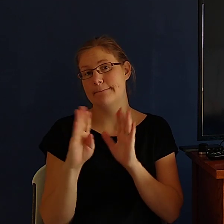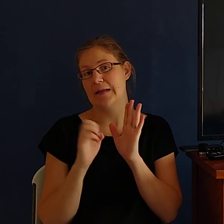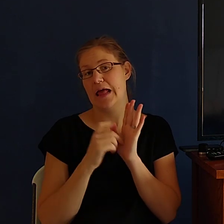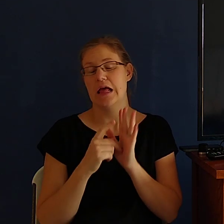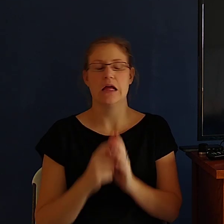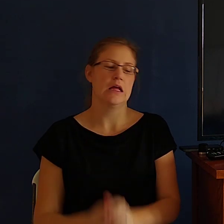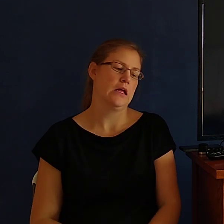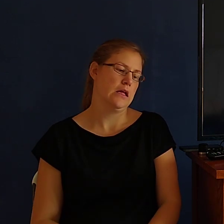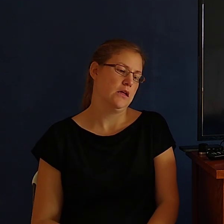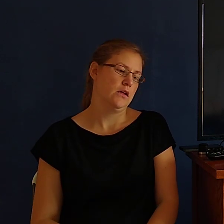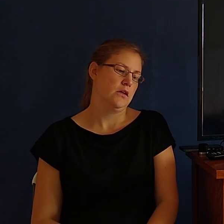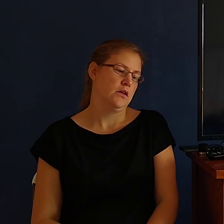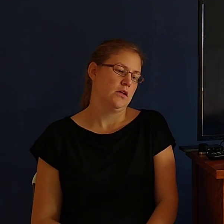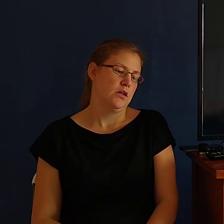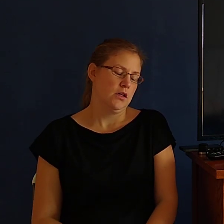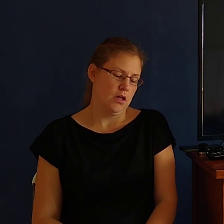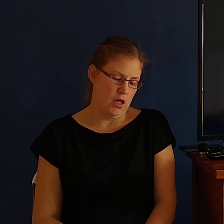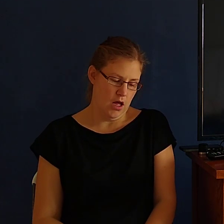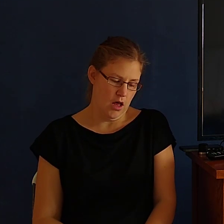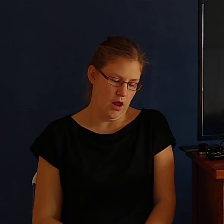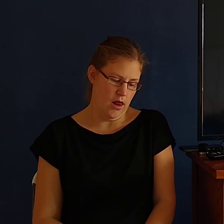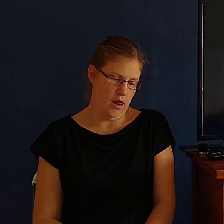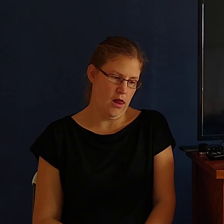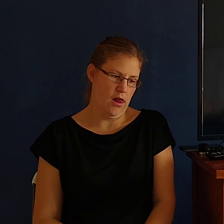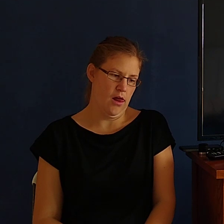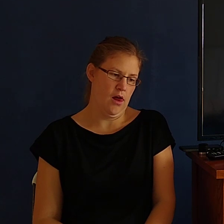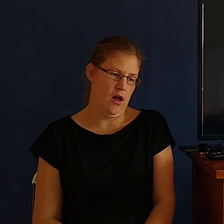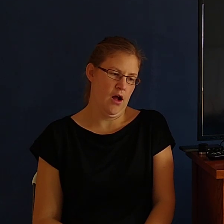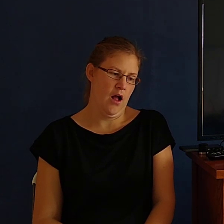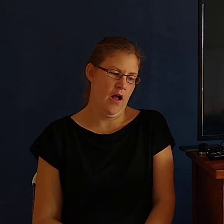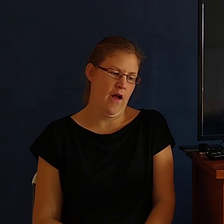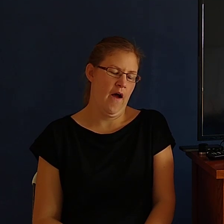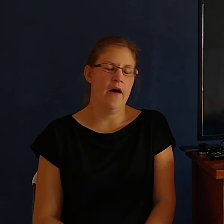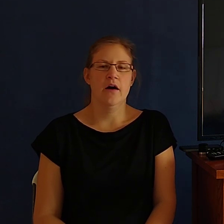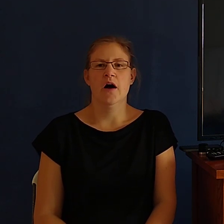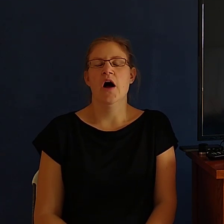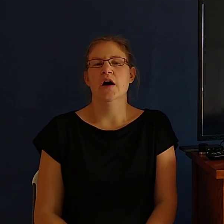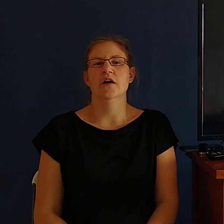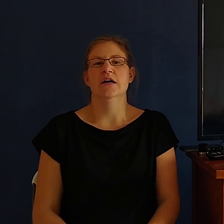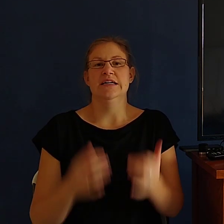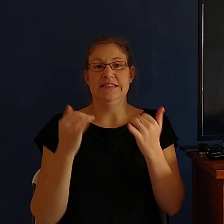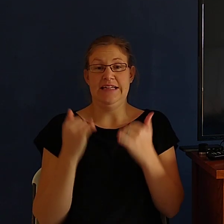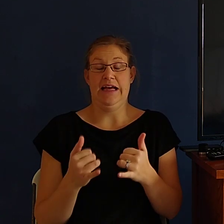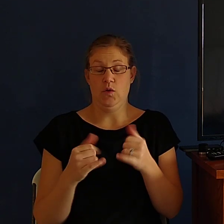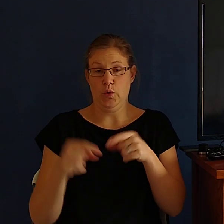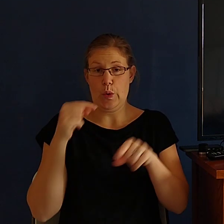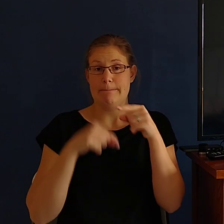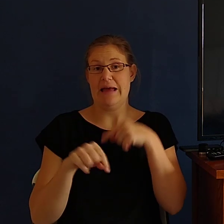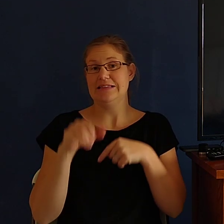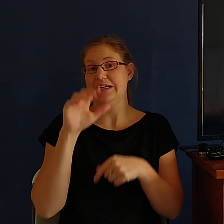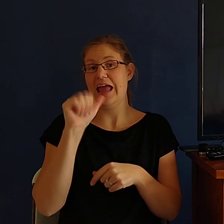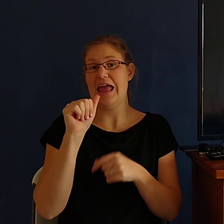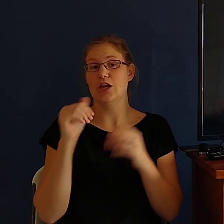Let's come back. Okay. So now we are going back to A to repeat